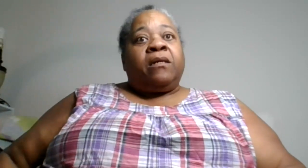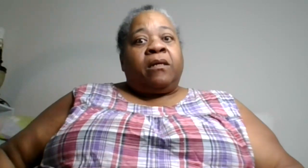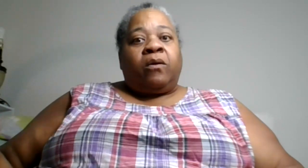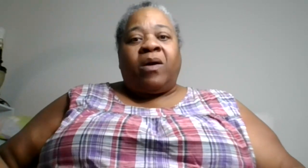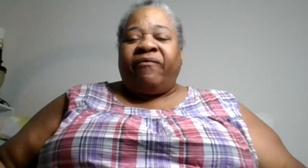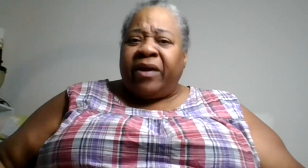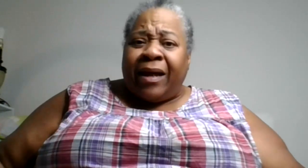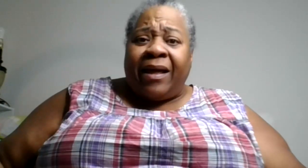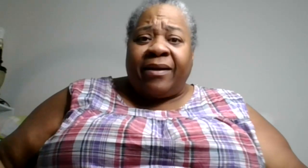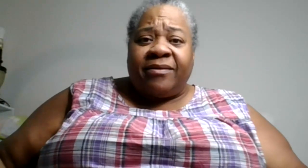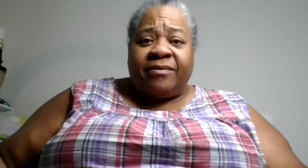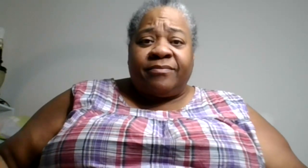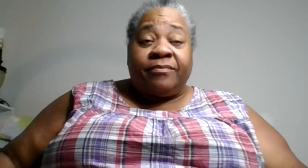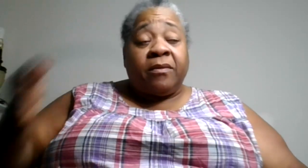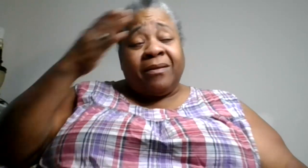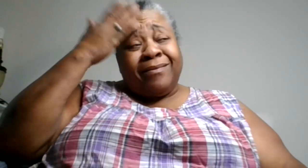Oh, I forgot.